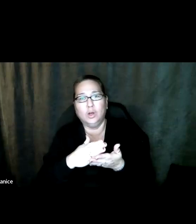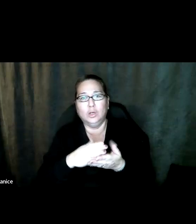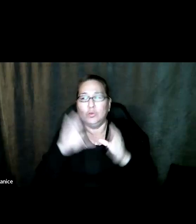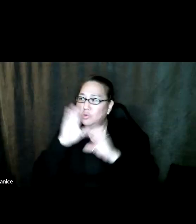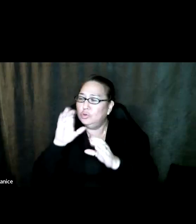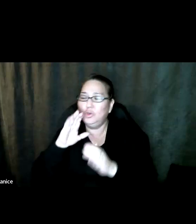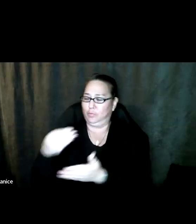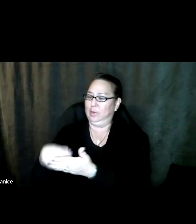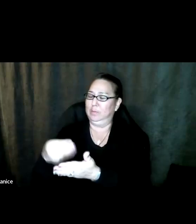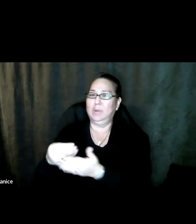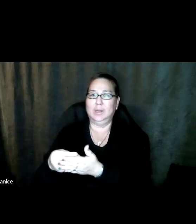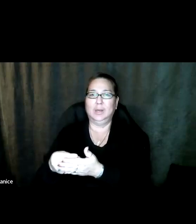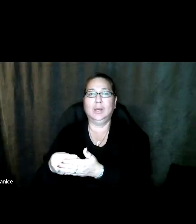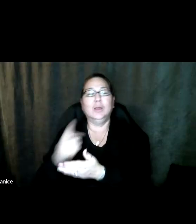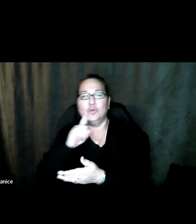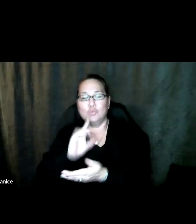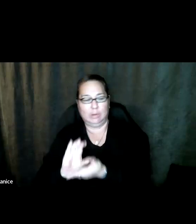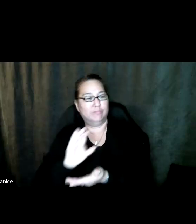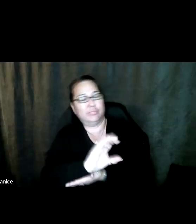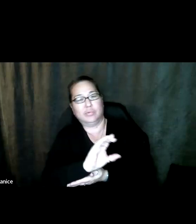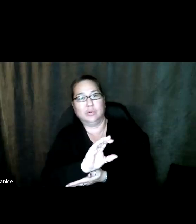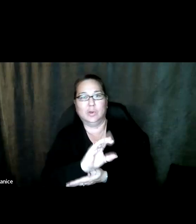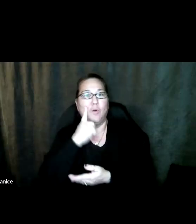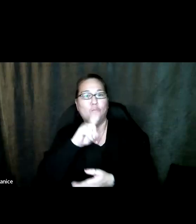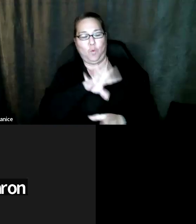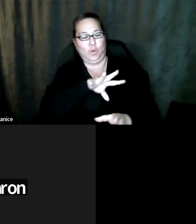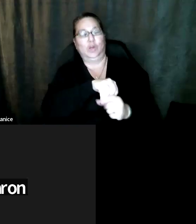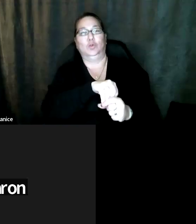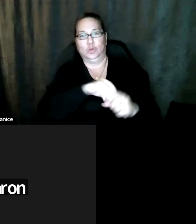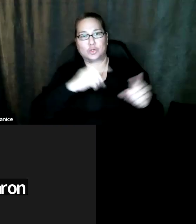right and paraprofessional pay equity. Thank you for your time.